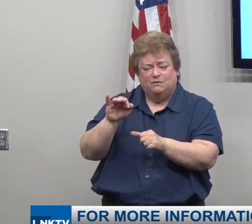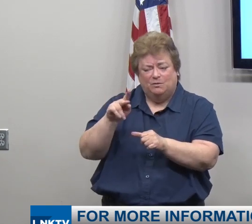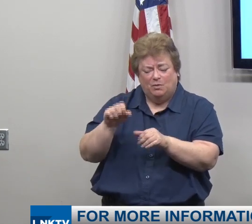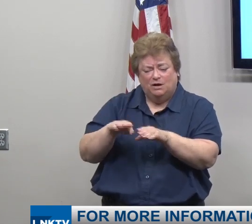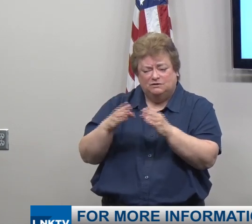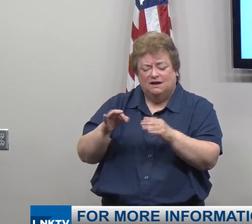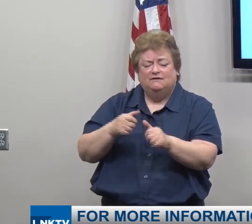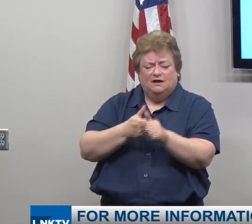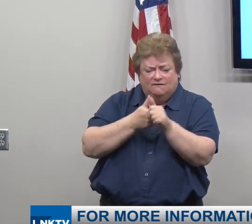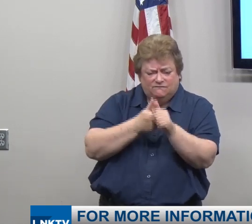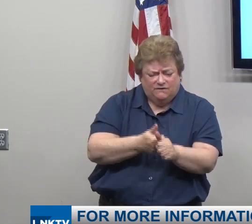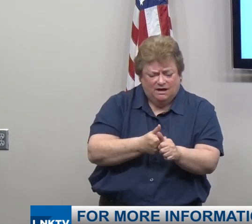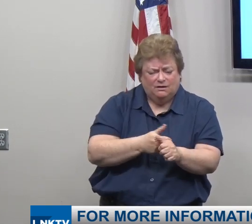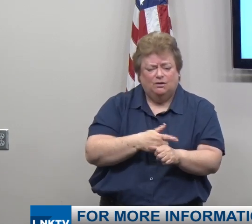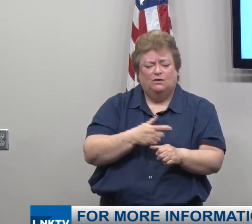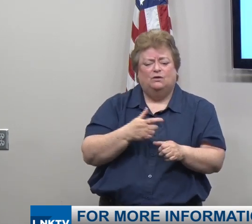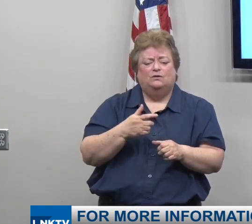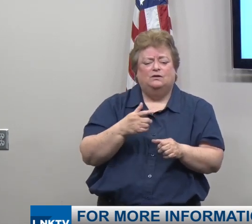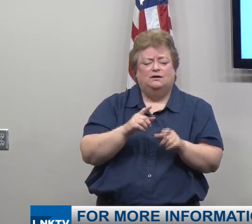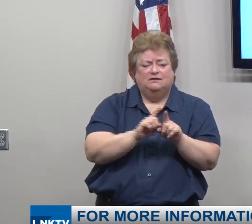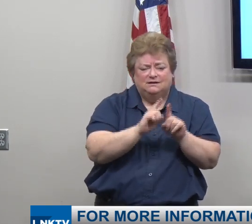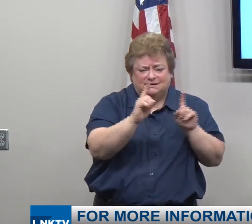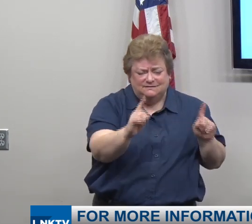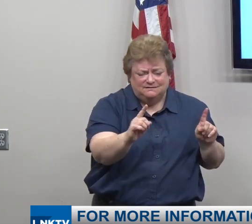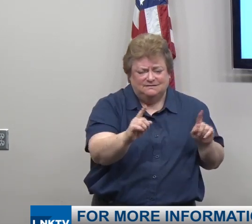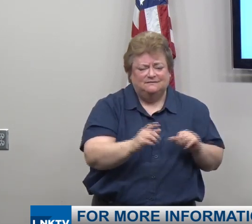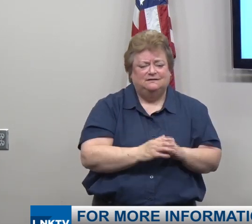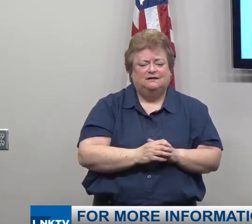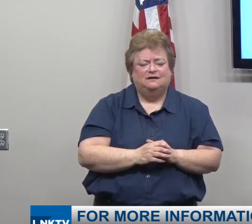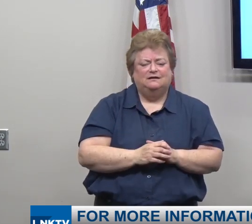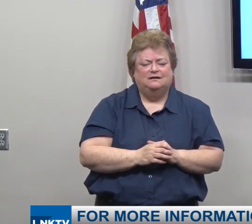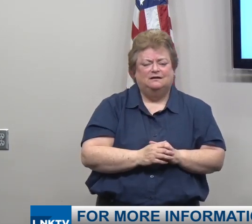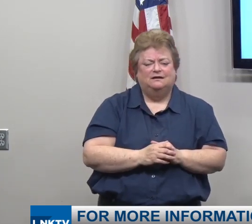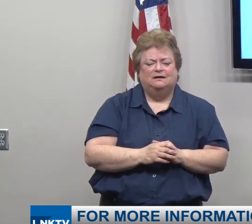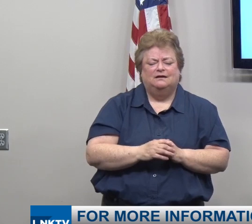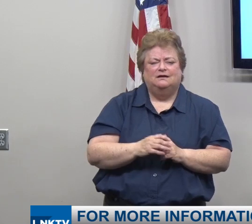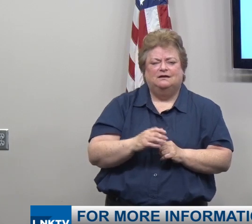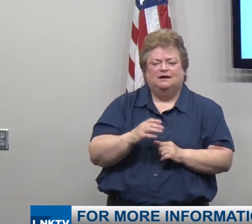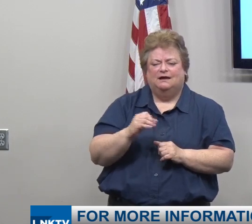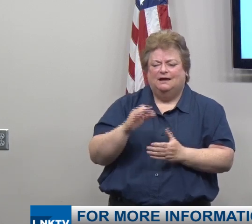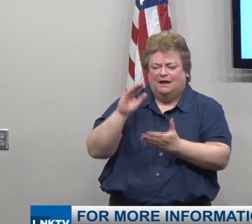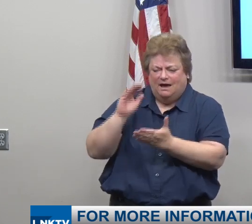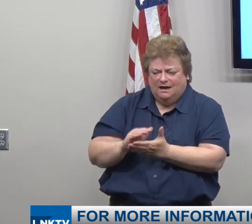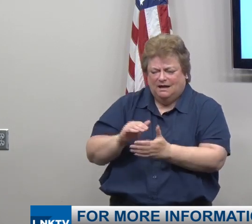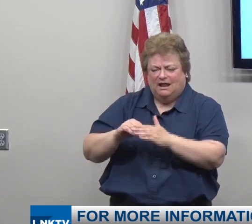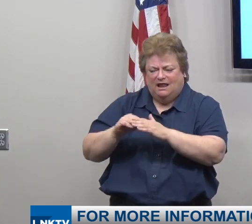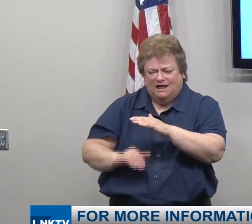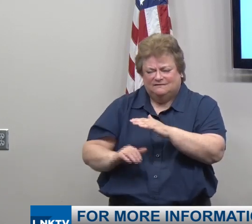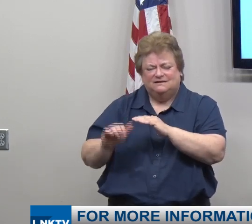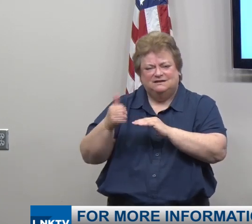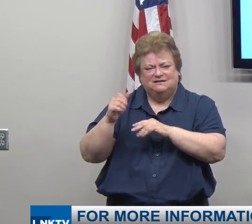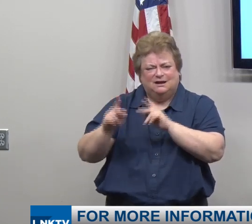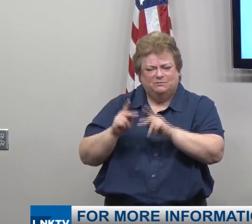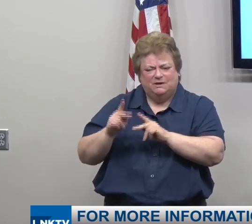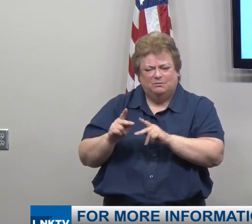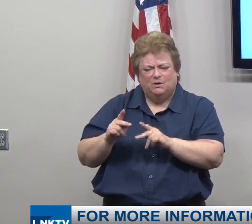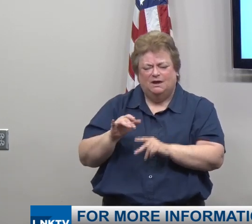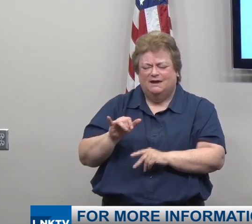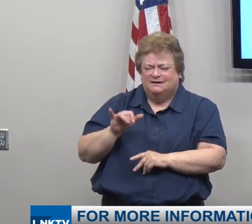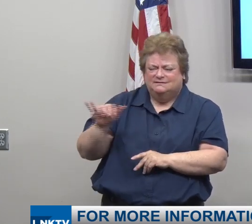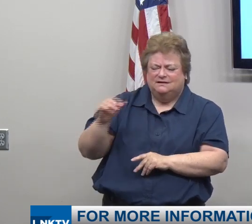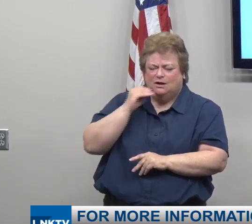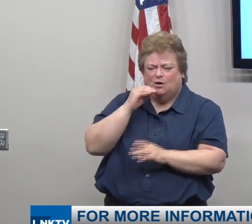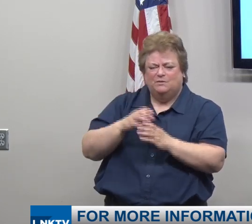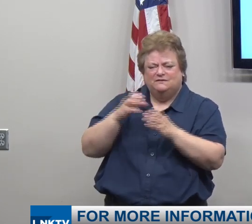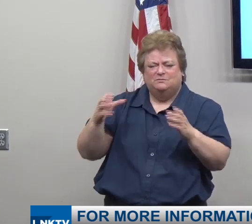if they comply with the reduced number of, you know, if we keep our public gatherings to fewer than 10 people, and to stay at home as much